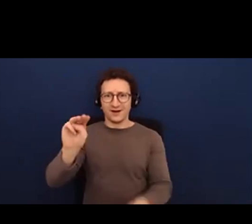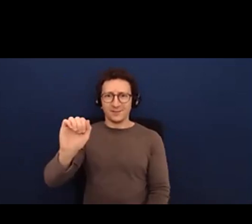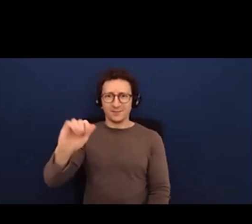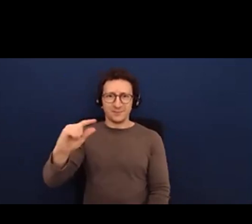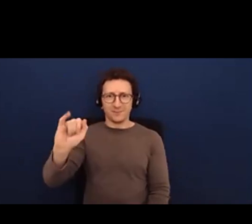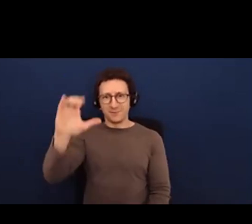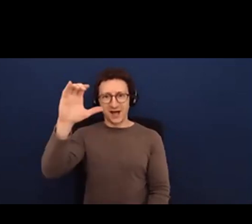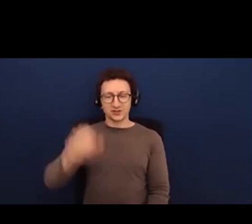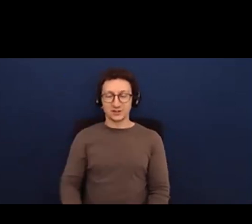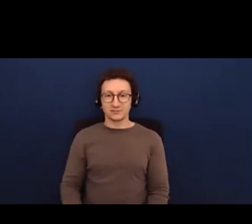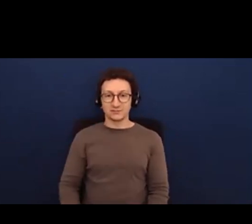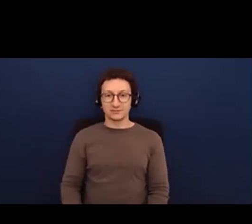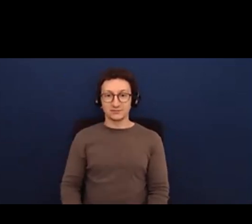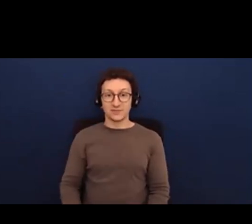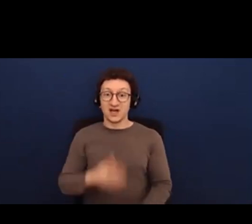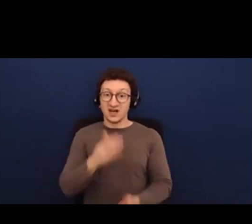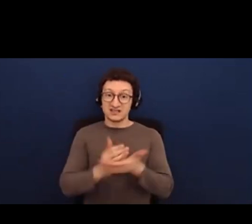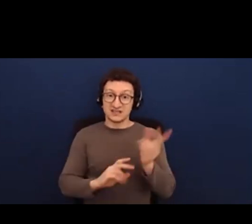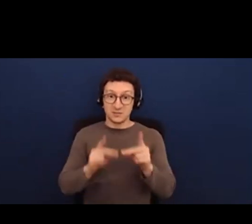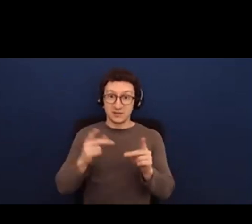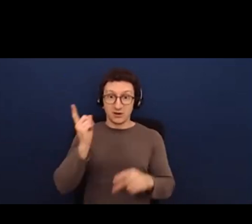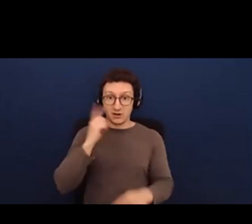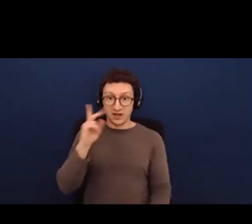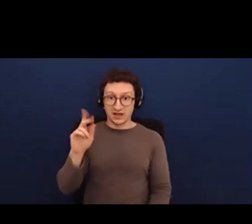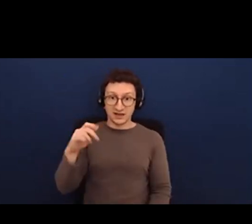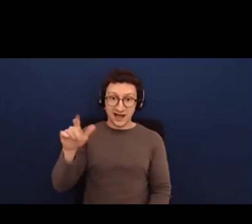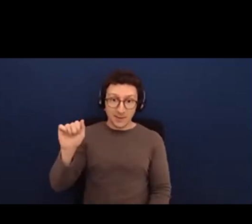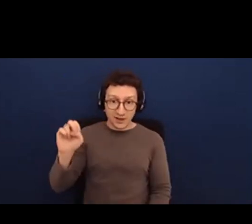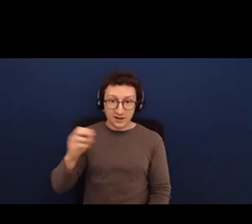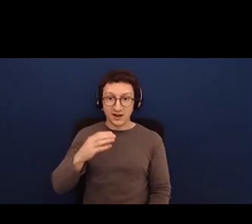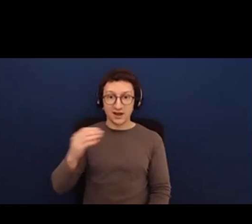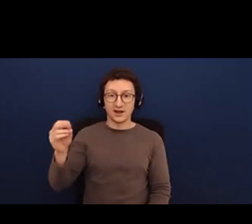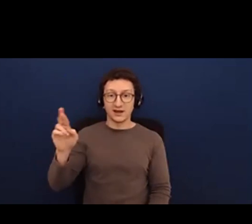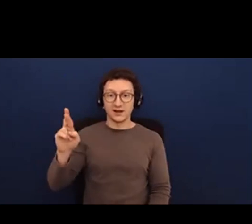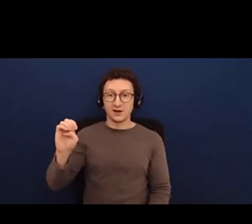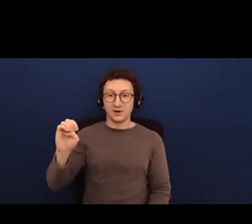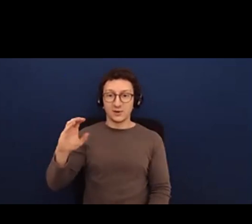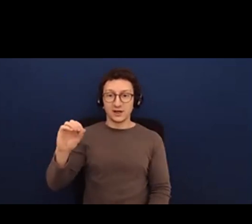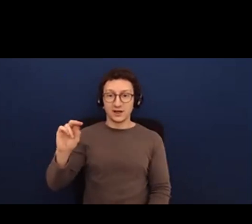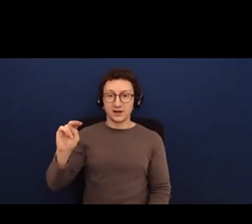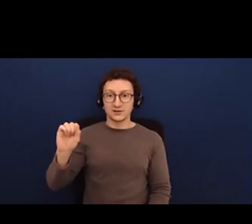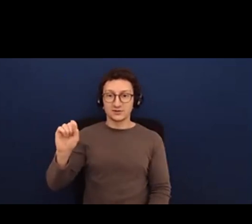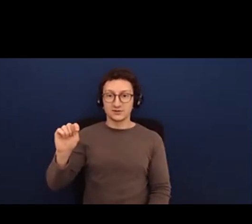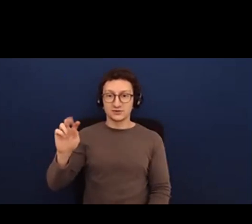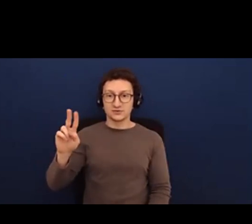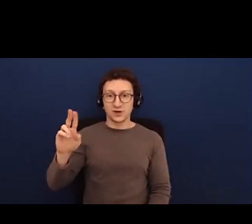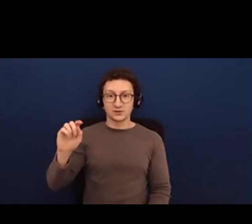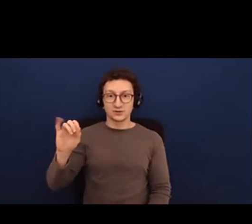and followers of Mordecai Kaplan, and they say that Reconstructionists pray to whom it may